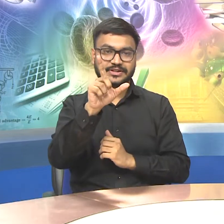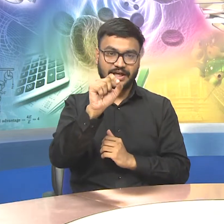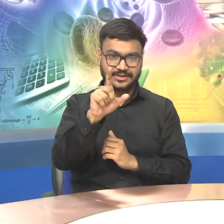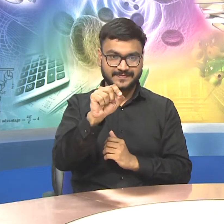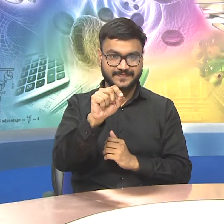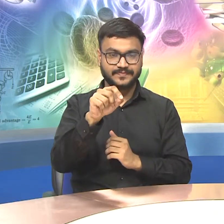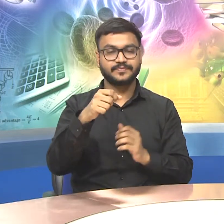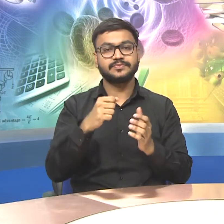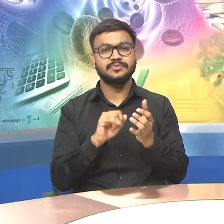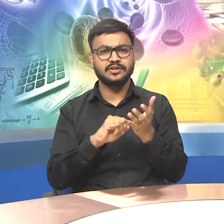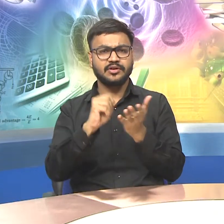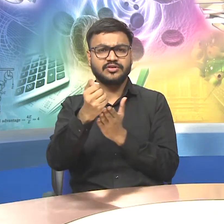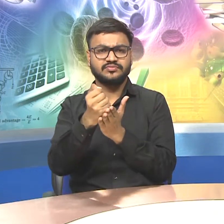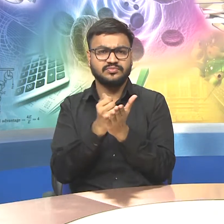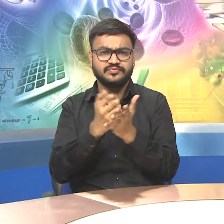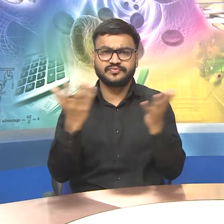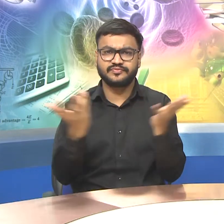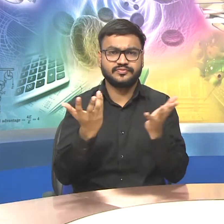Class 10th